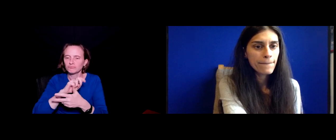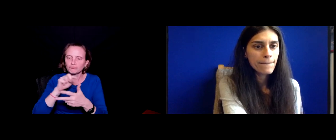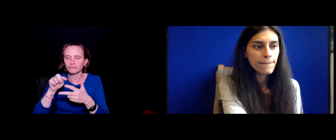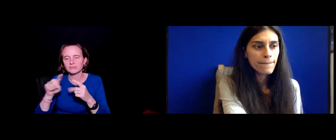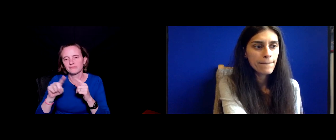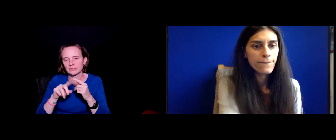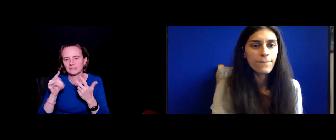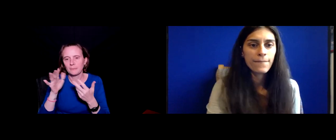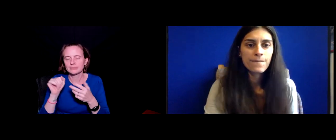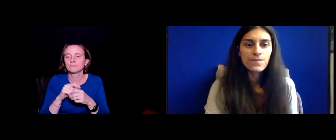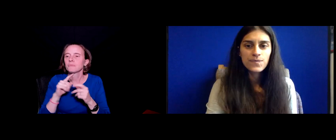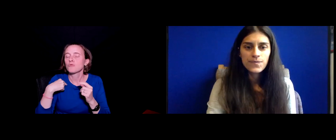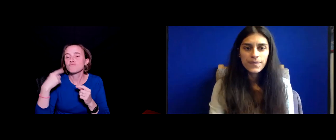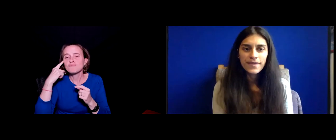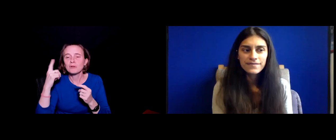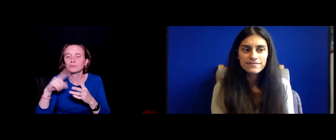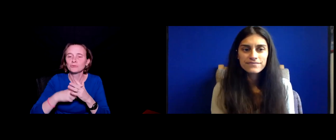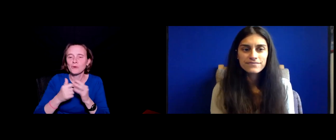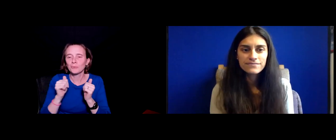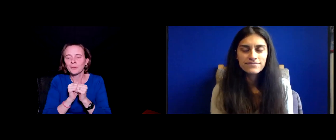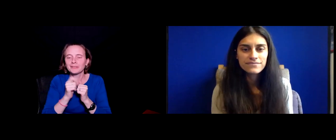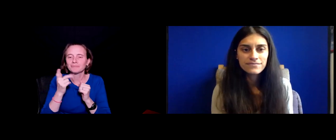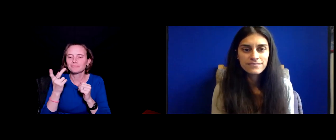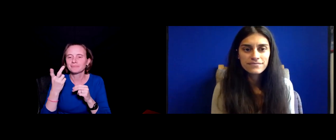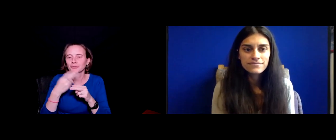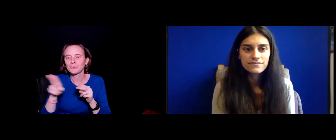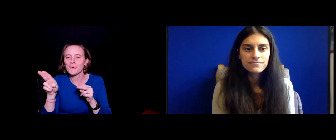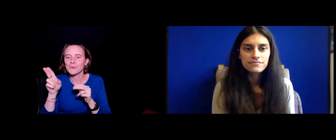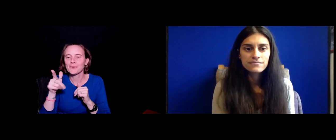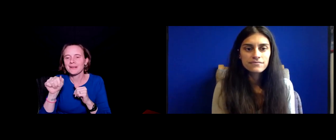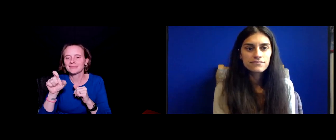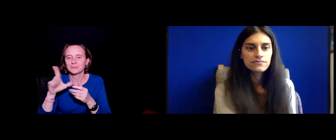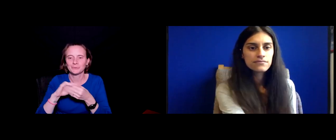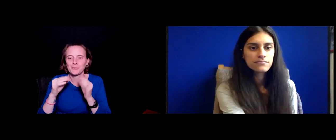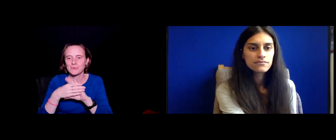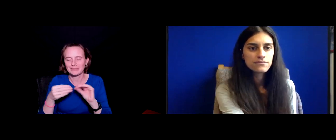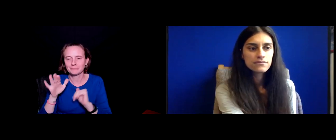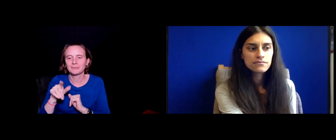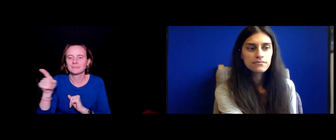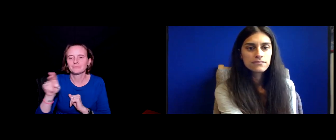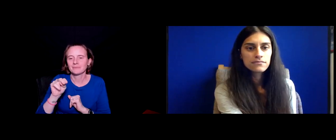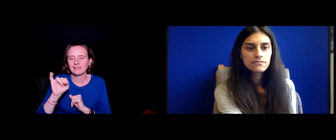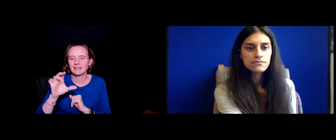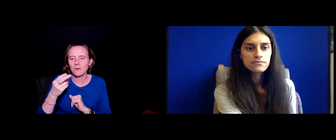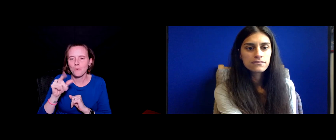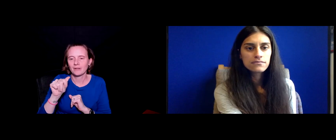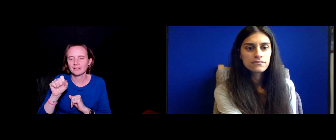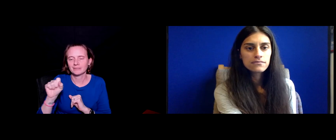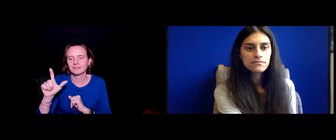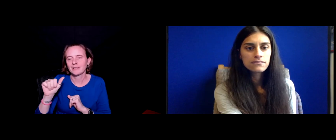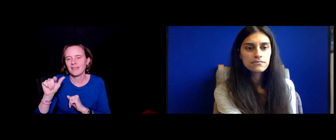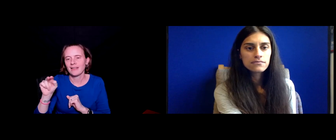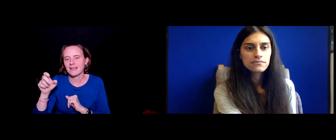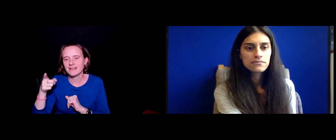April. I'm going to talk about all three of these different topics, but we wanted to start off with a quick short ASL story